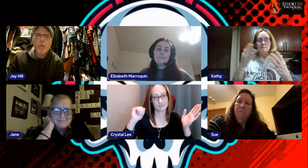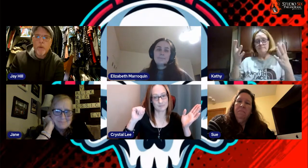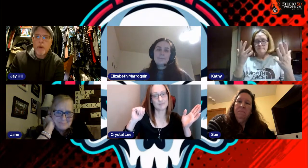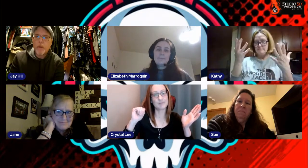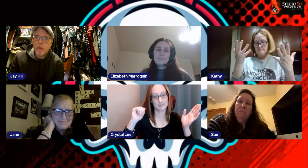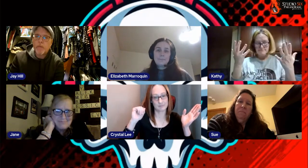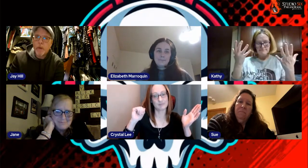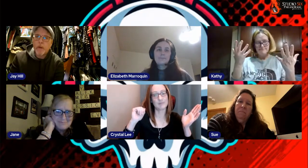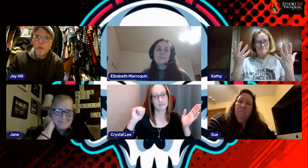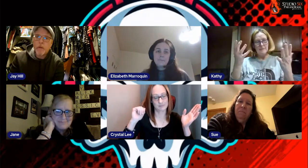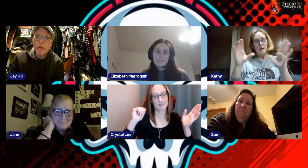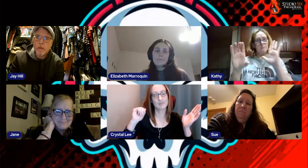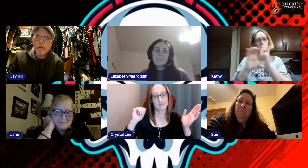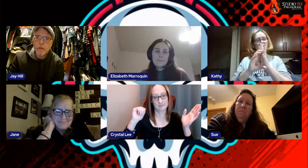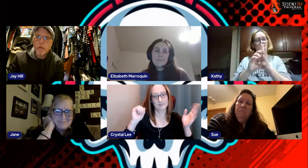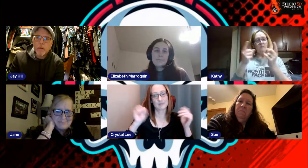good